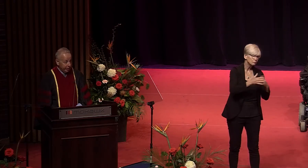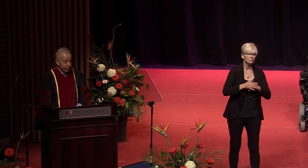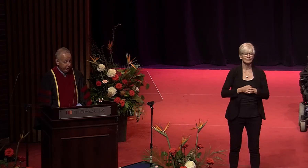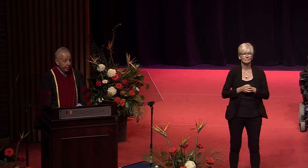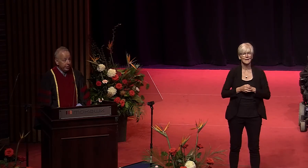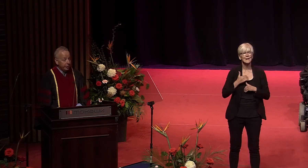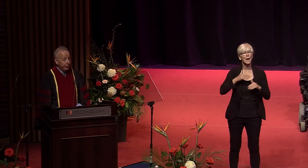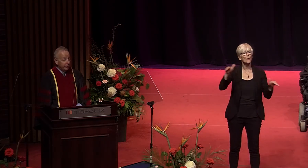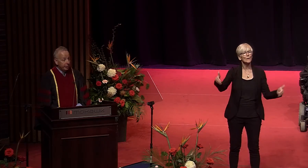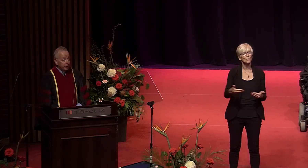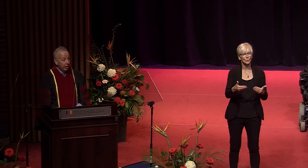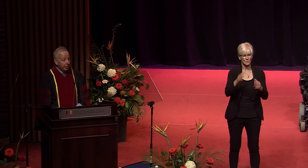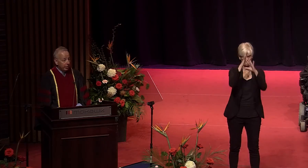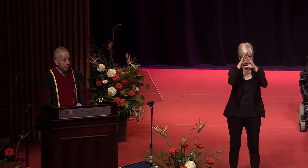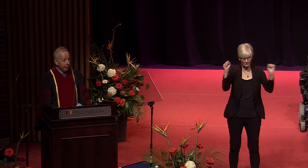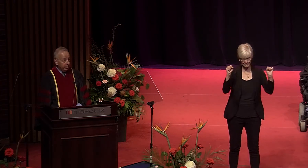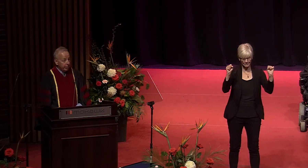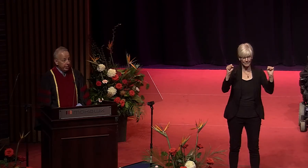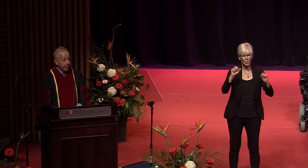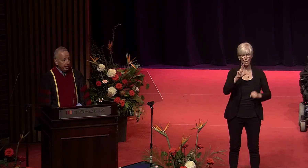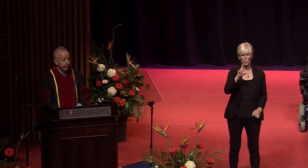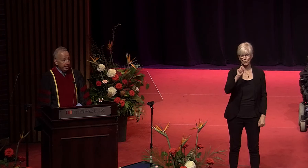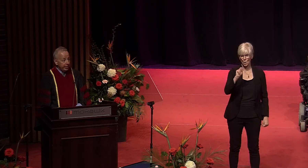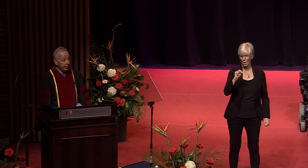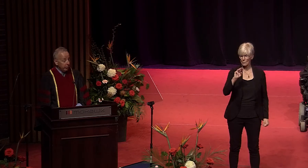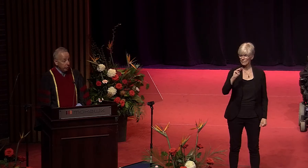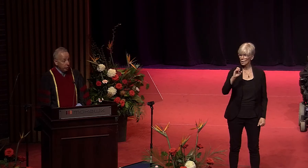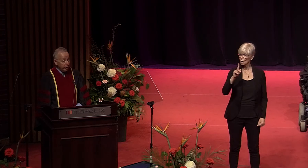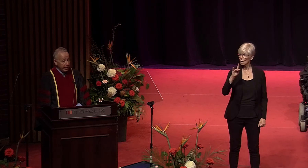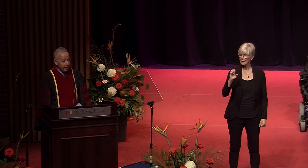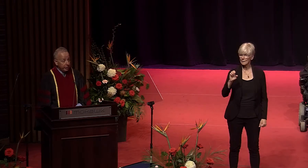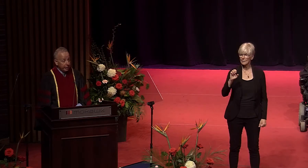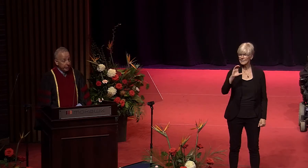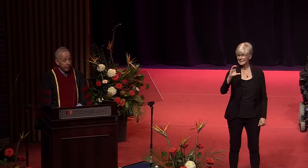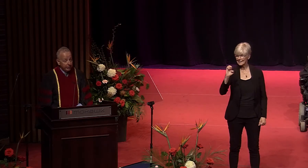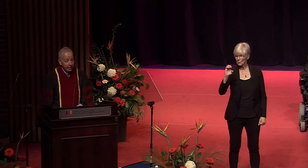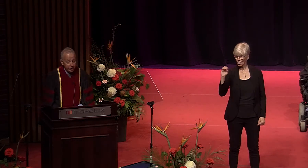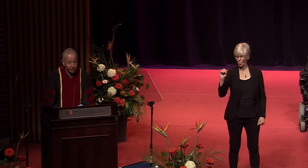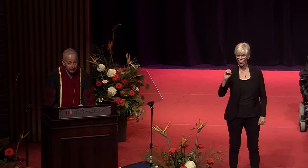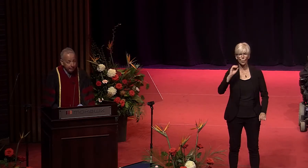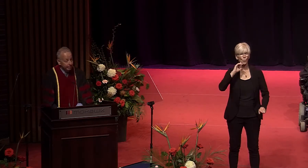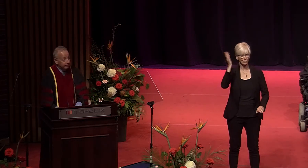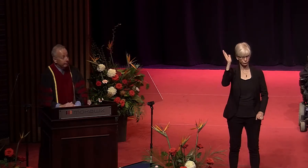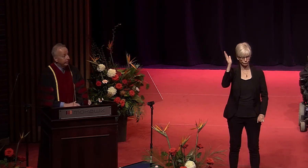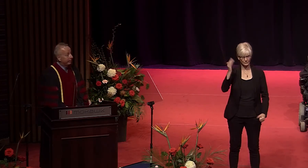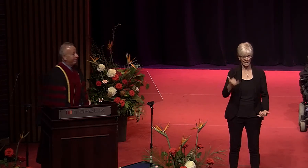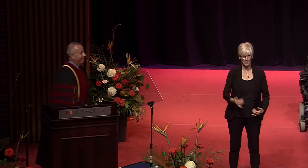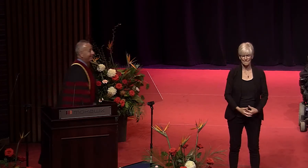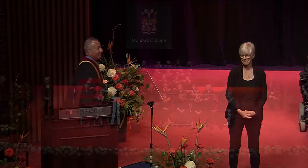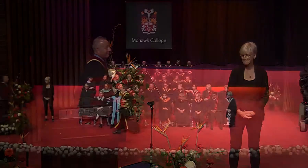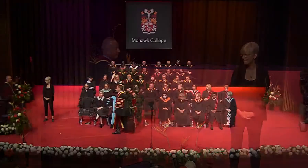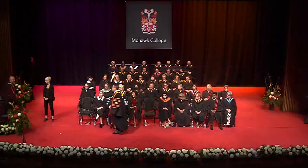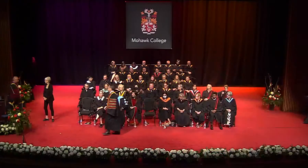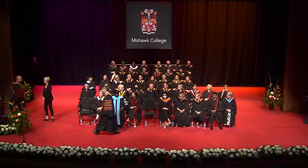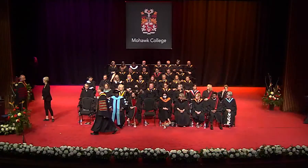my pleasure to introduce Mr. Ron McCurley, President and CEO, who will now address Convocation.